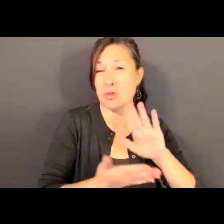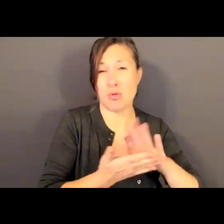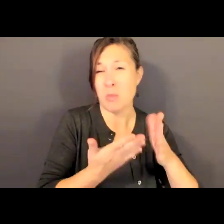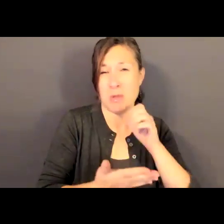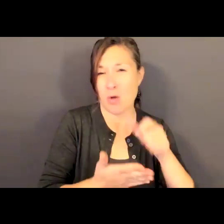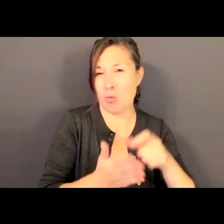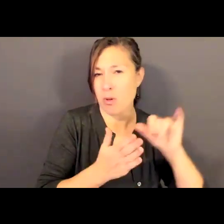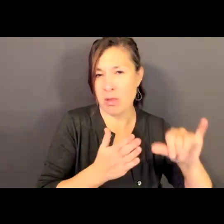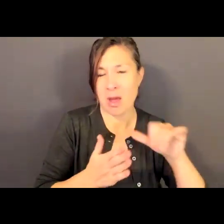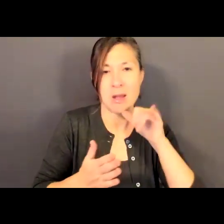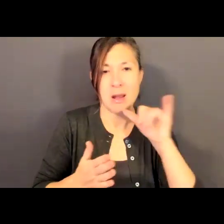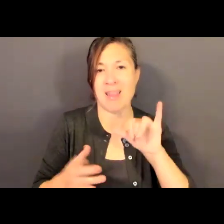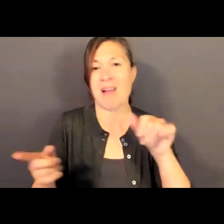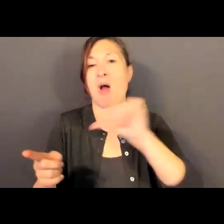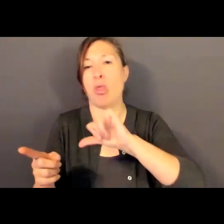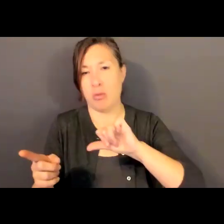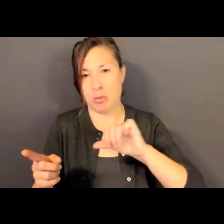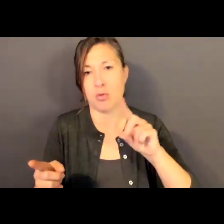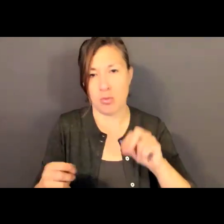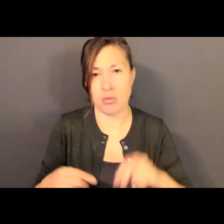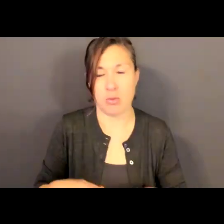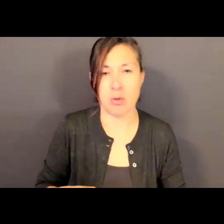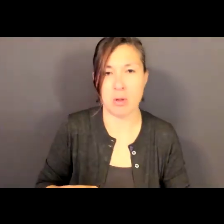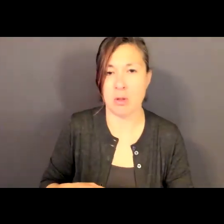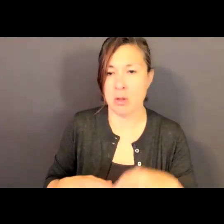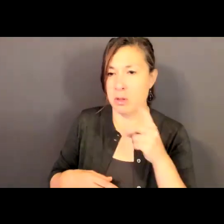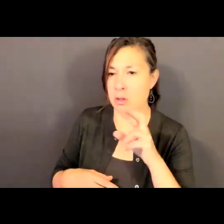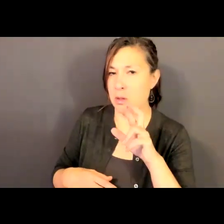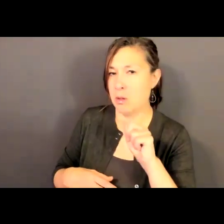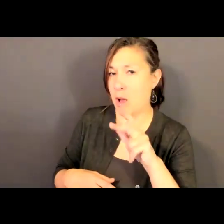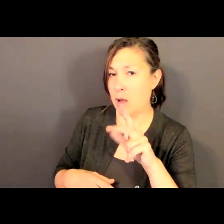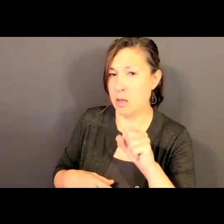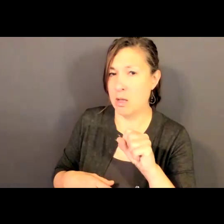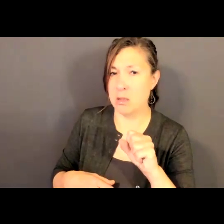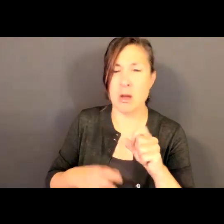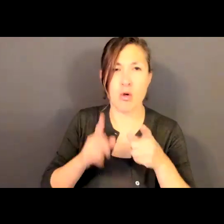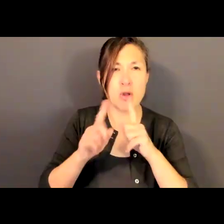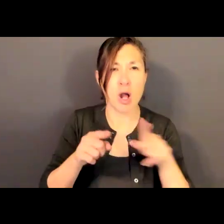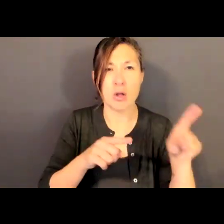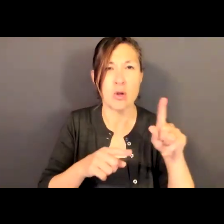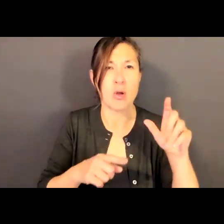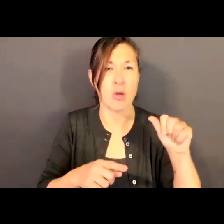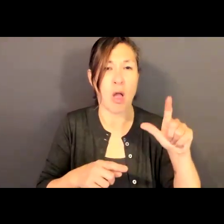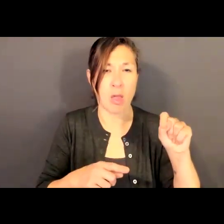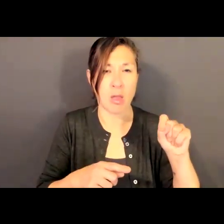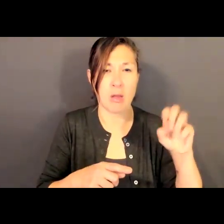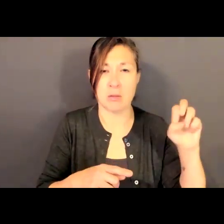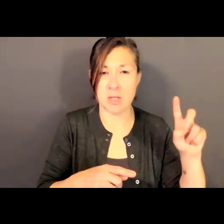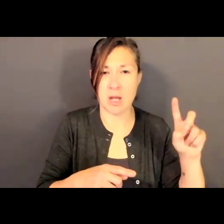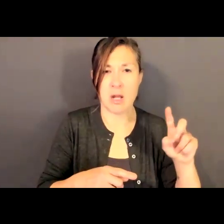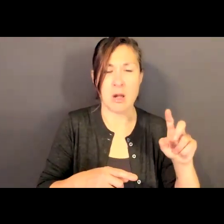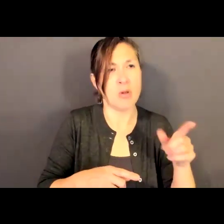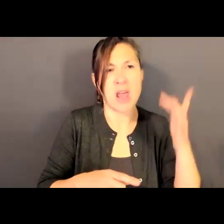2. Have we had conversations with our alt eds about what would they feel required courses would